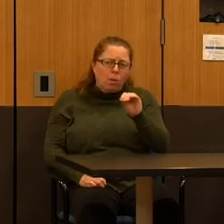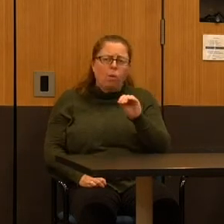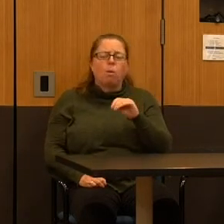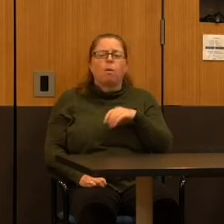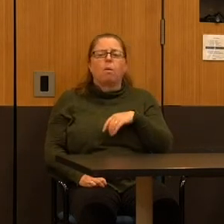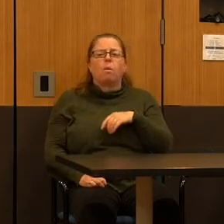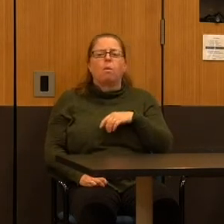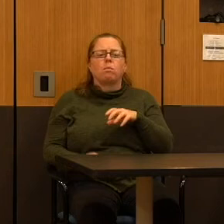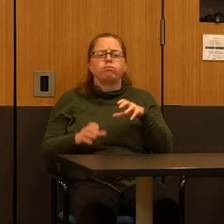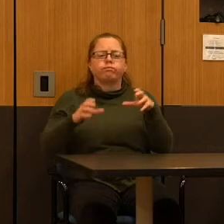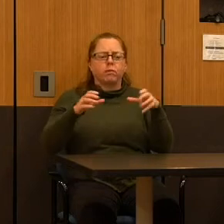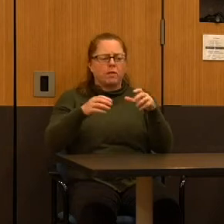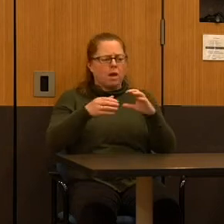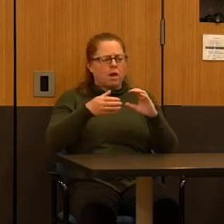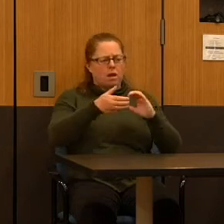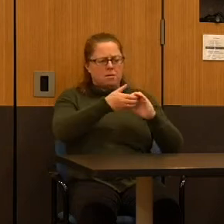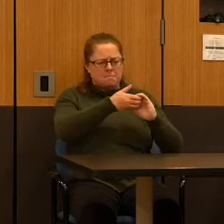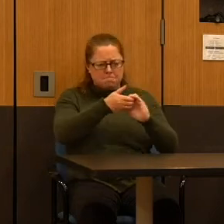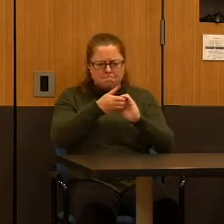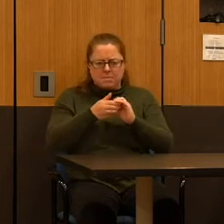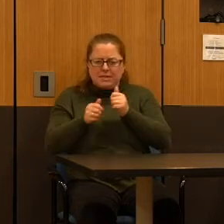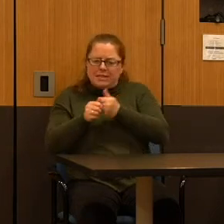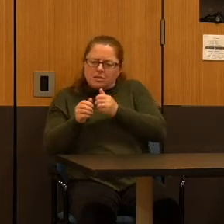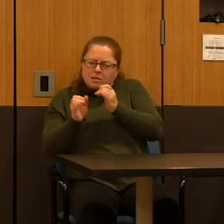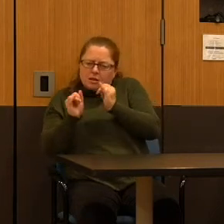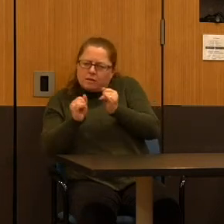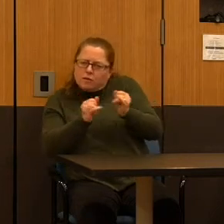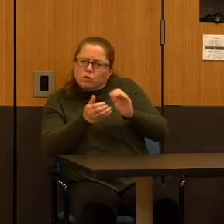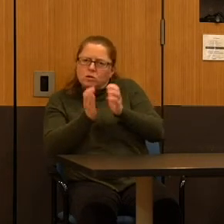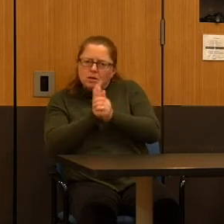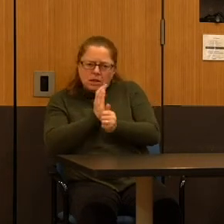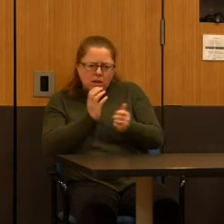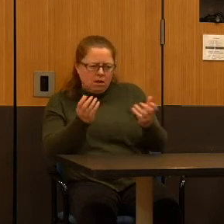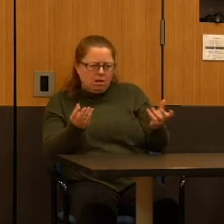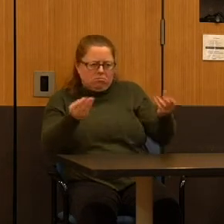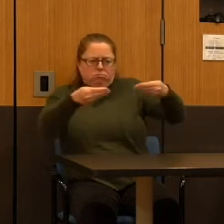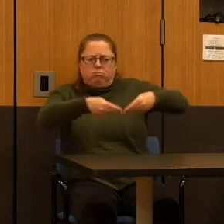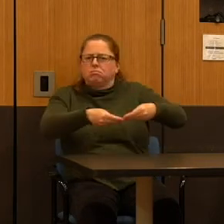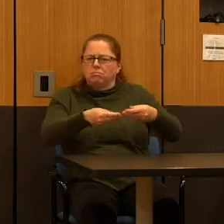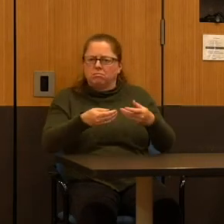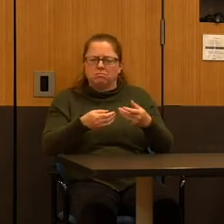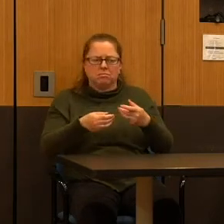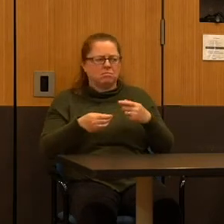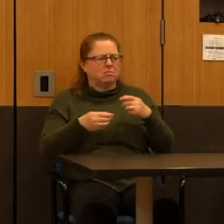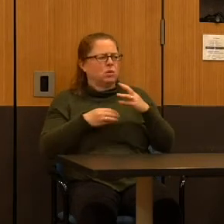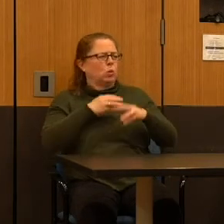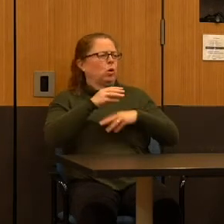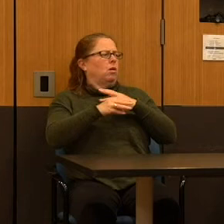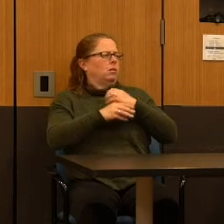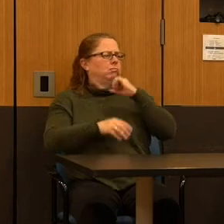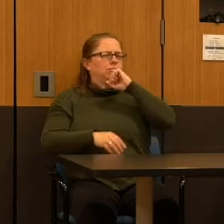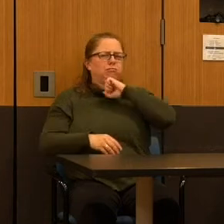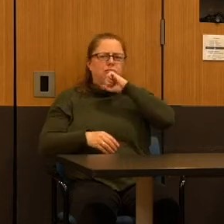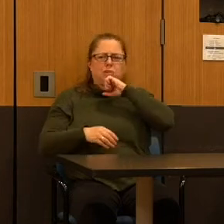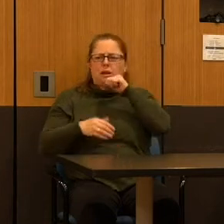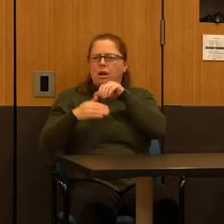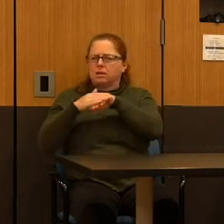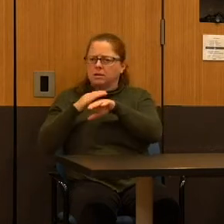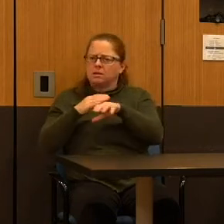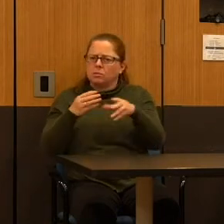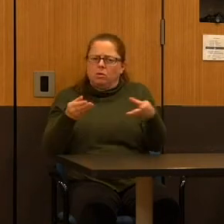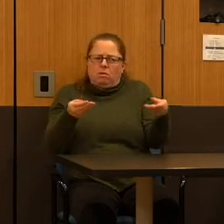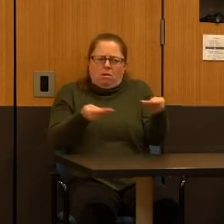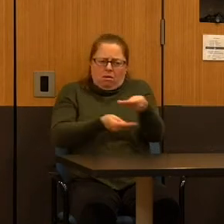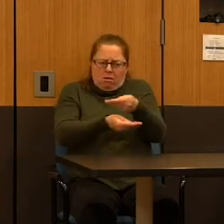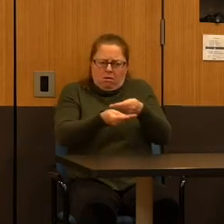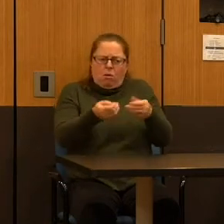They really merged their individual skills of kind of navigating an inaccessible world with the broader politics of the